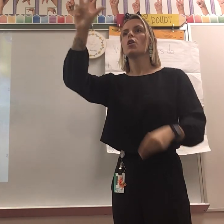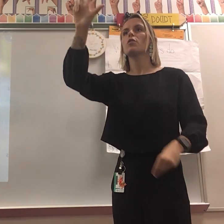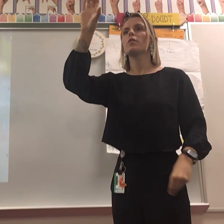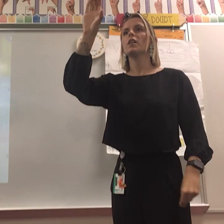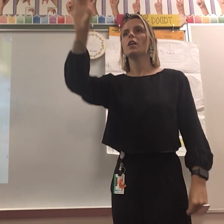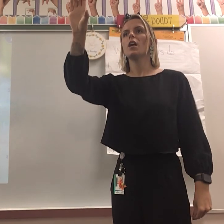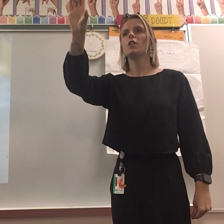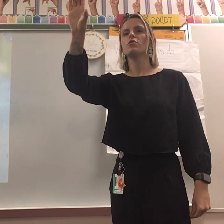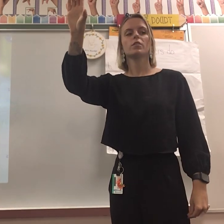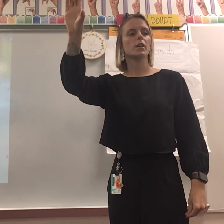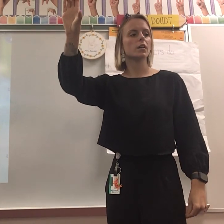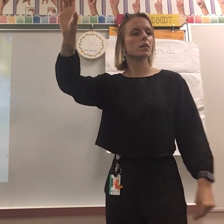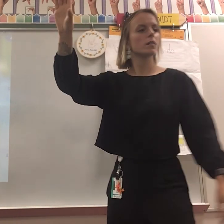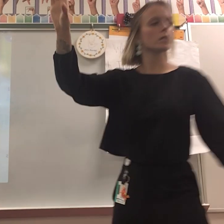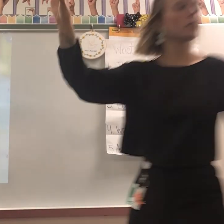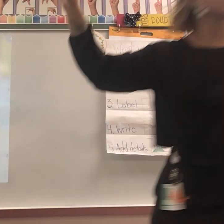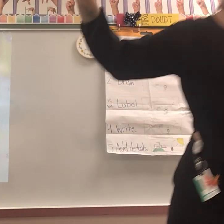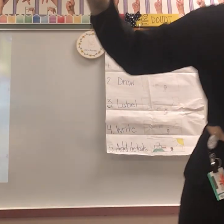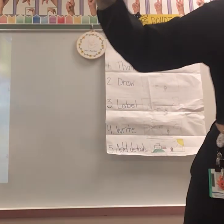Ashley's ready.